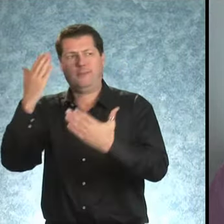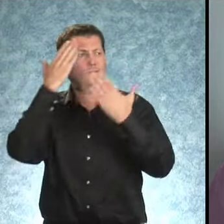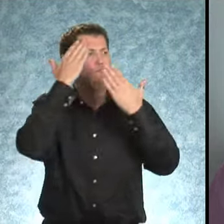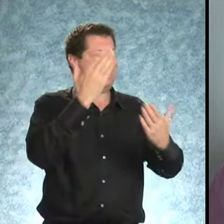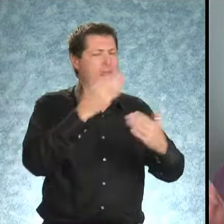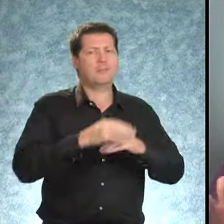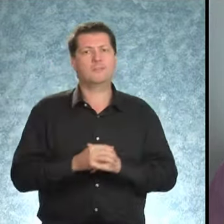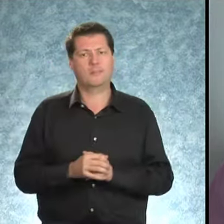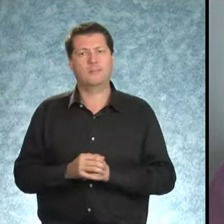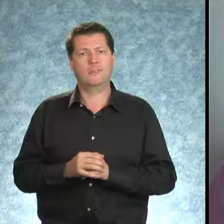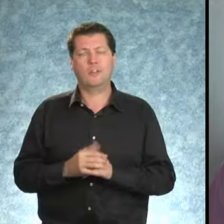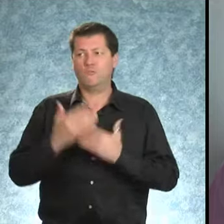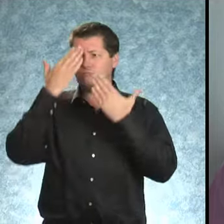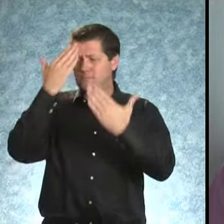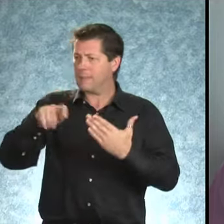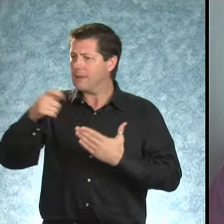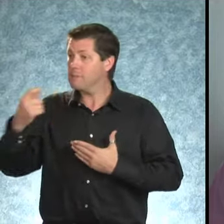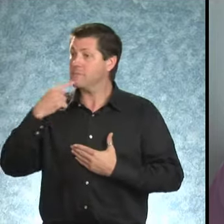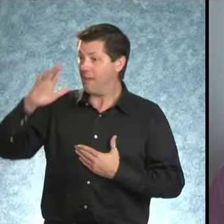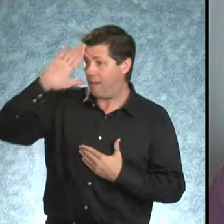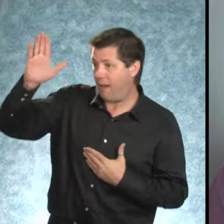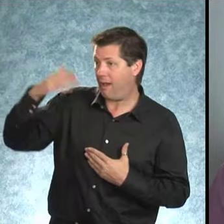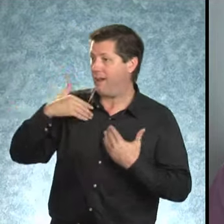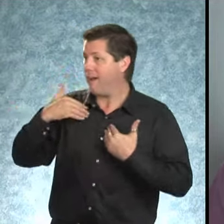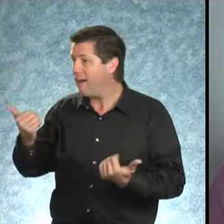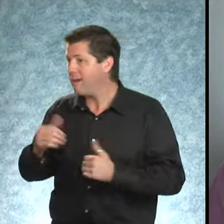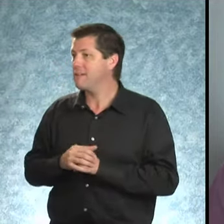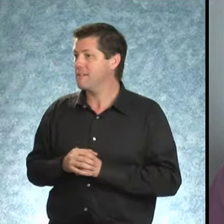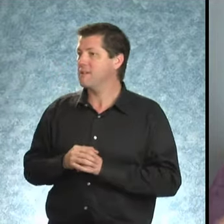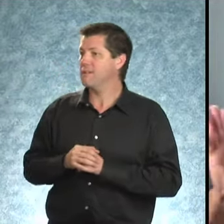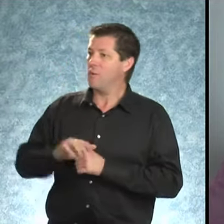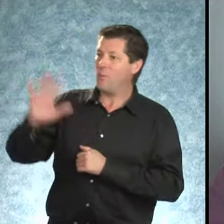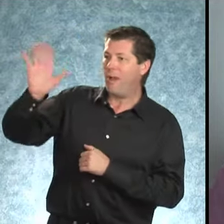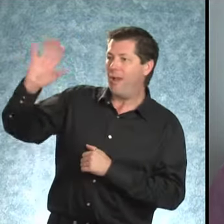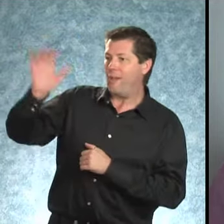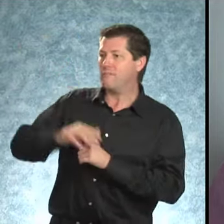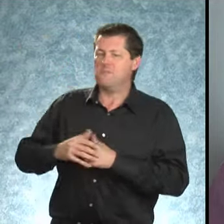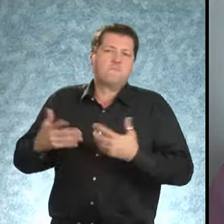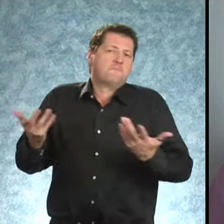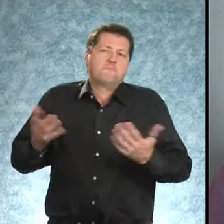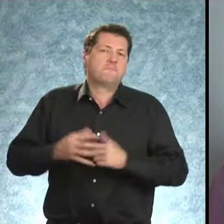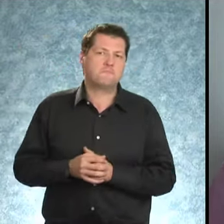too. Respecting your neighbour, saying good day to them, giving them a